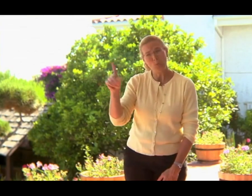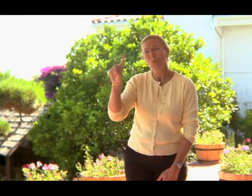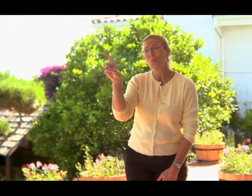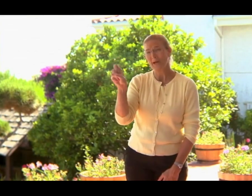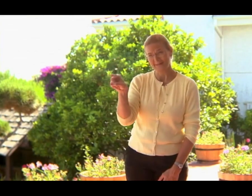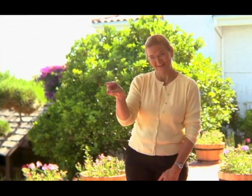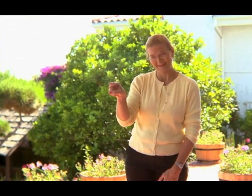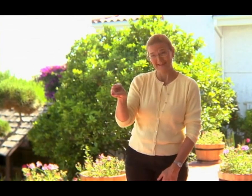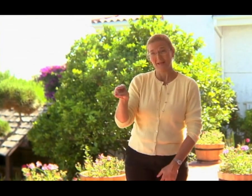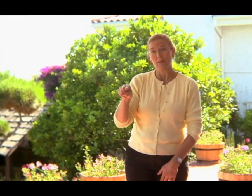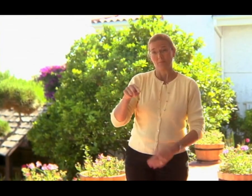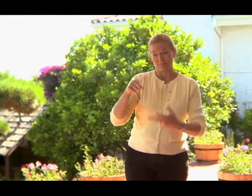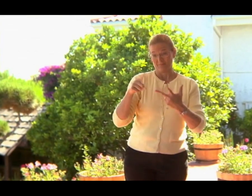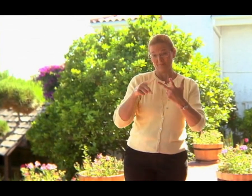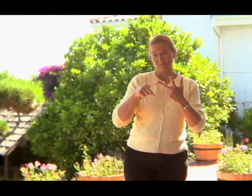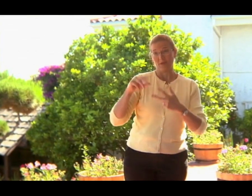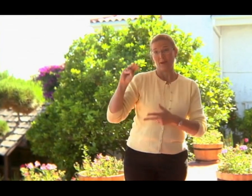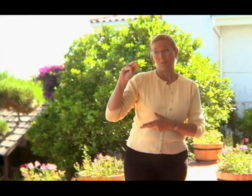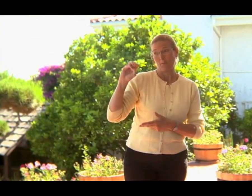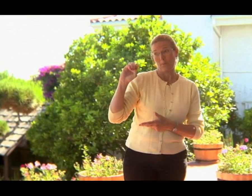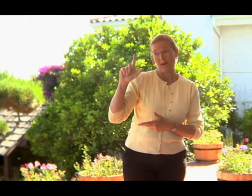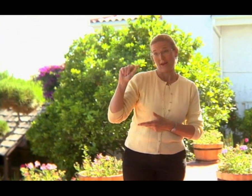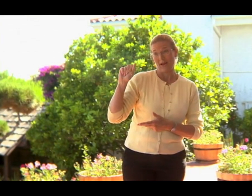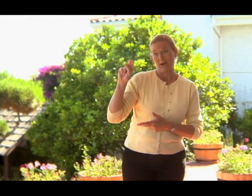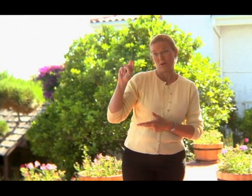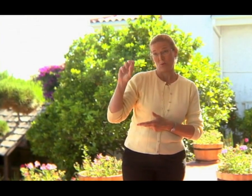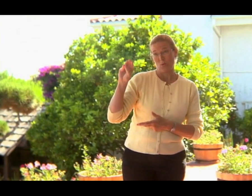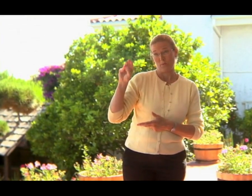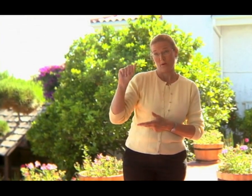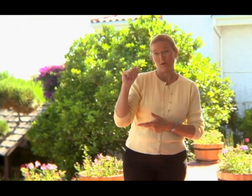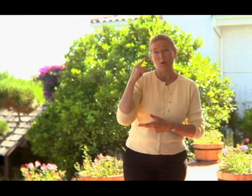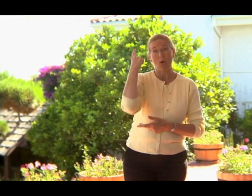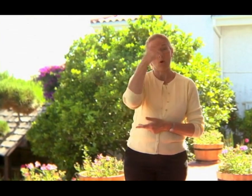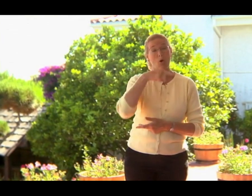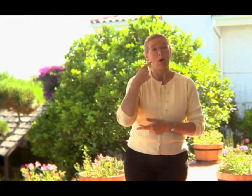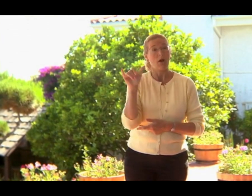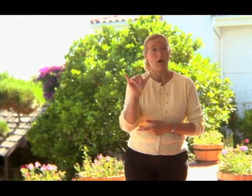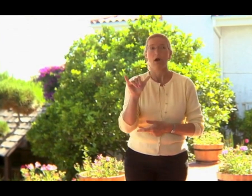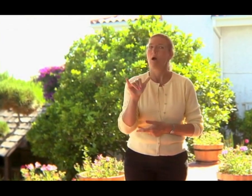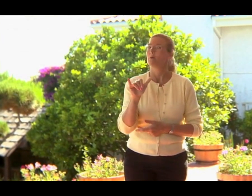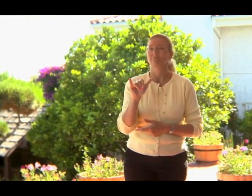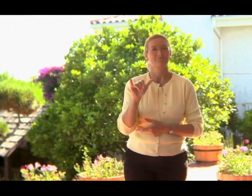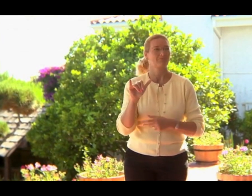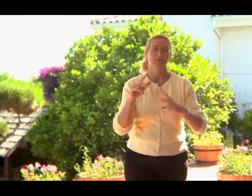That's a good question. A melanoma looks very different from the other two kinds of skin cancer.